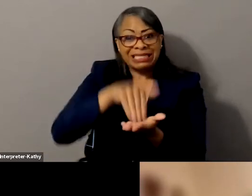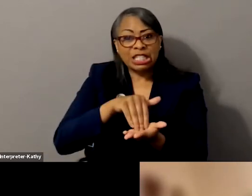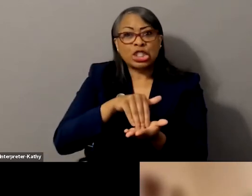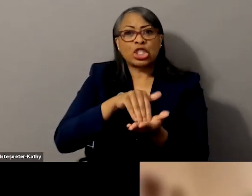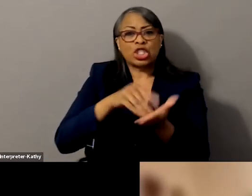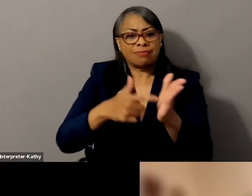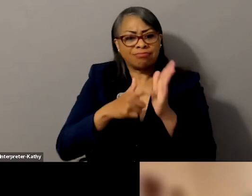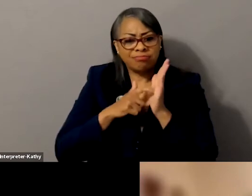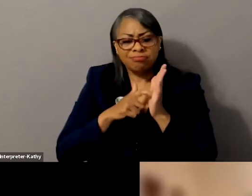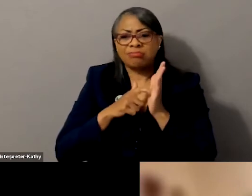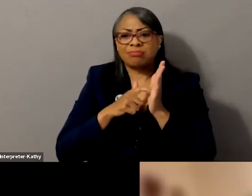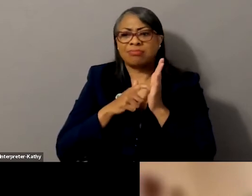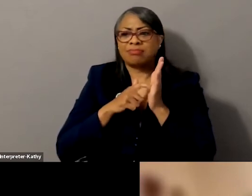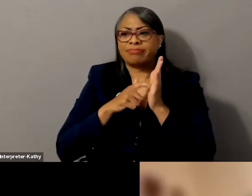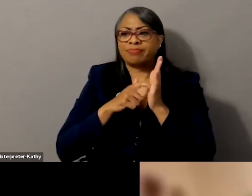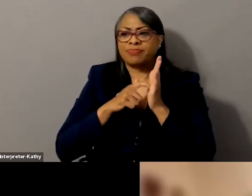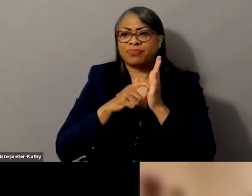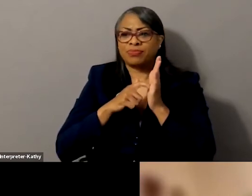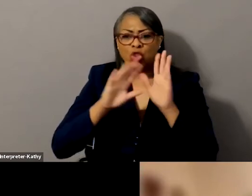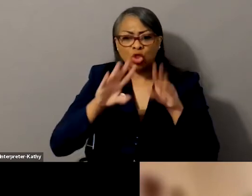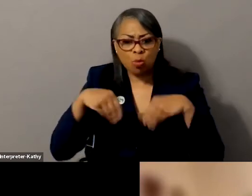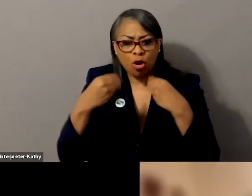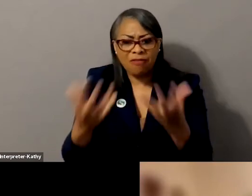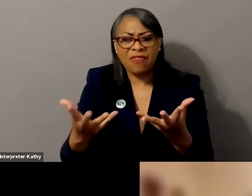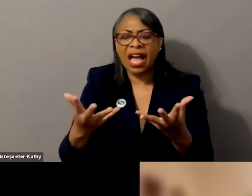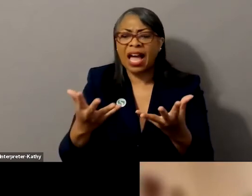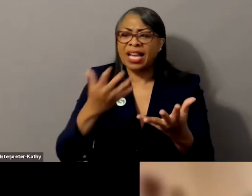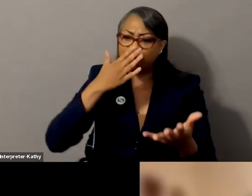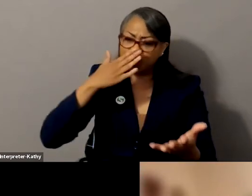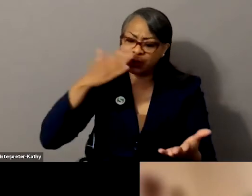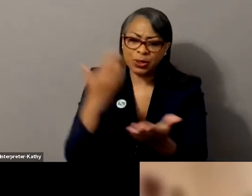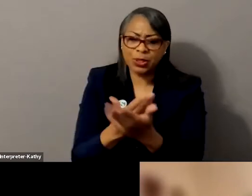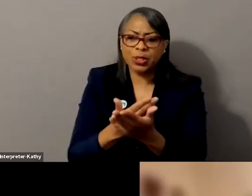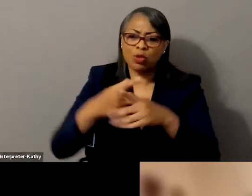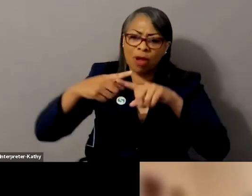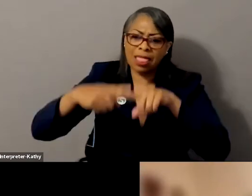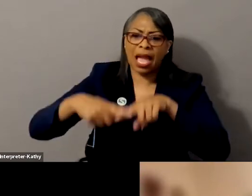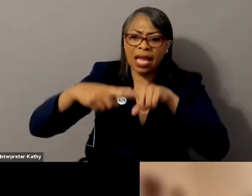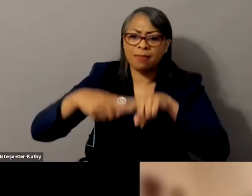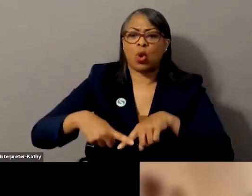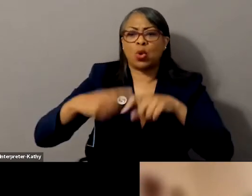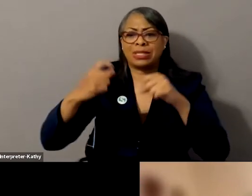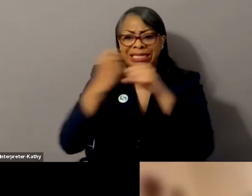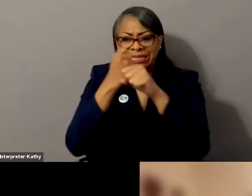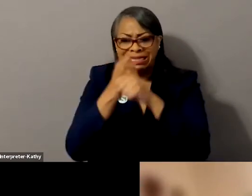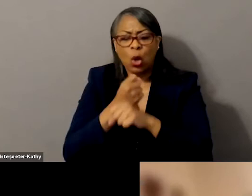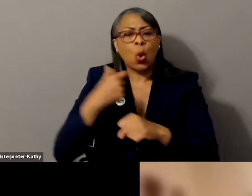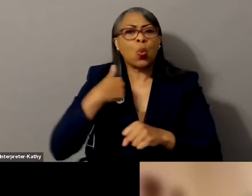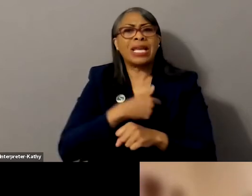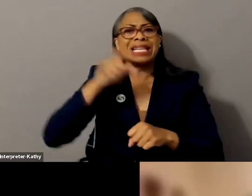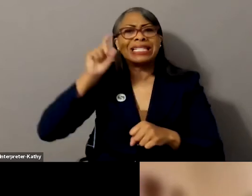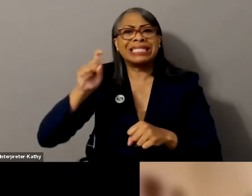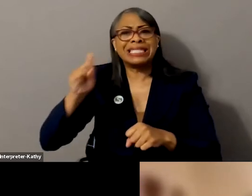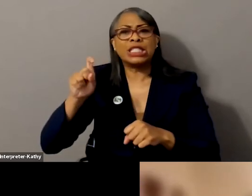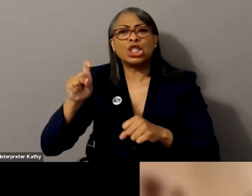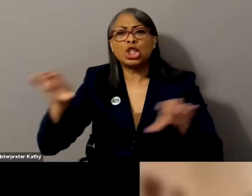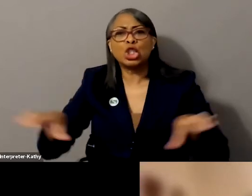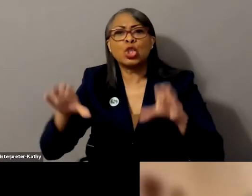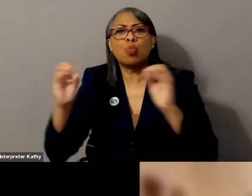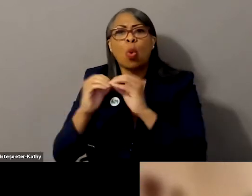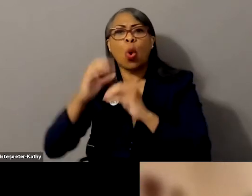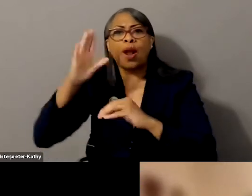relevant, timely, and reliable statistics. We have to do more than just give lip service to